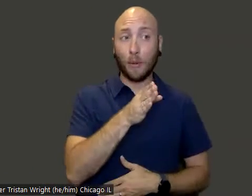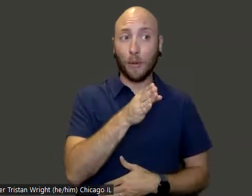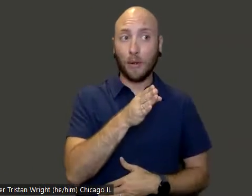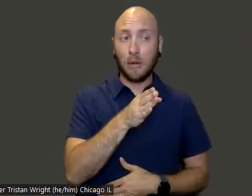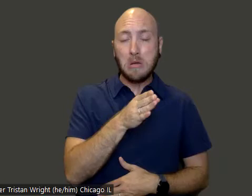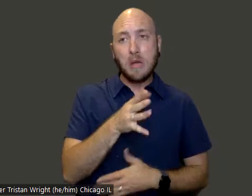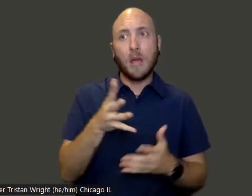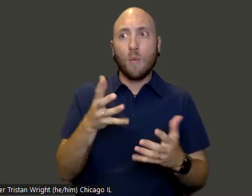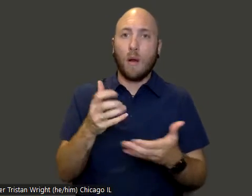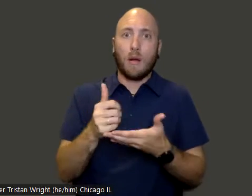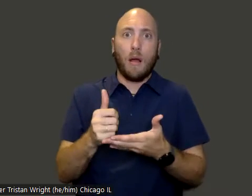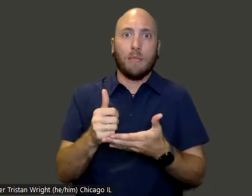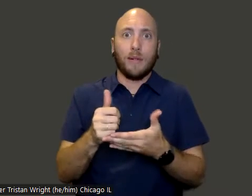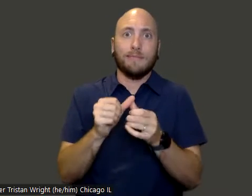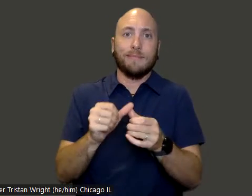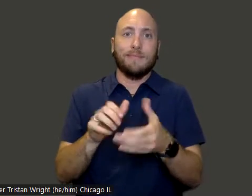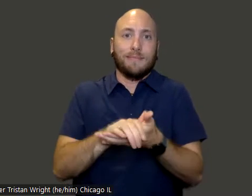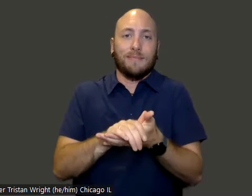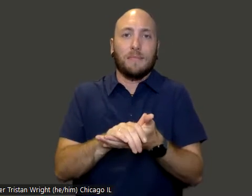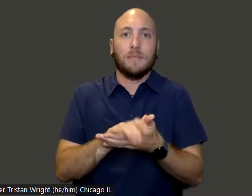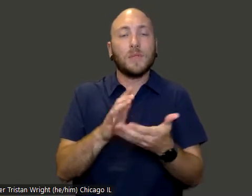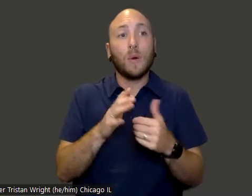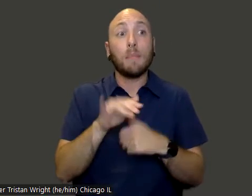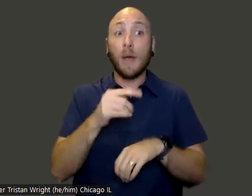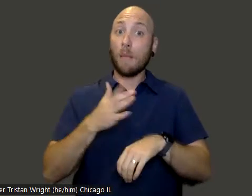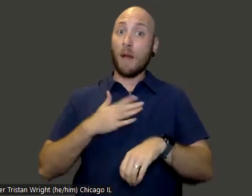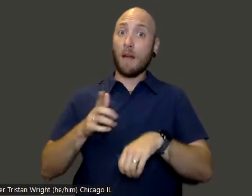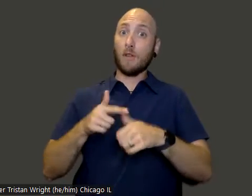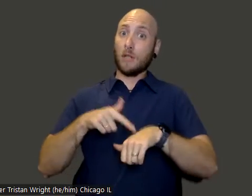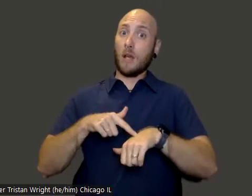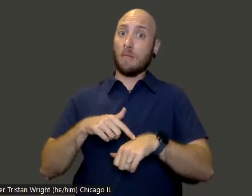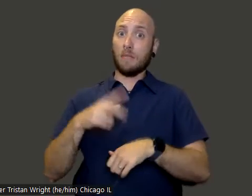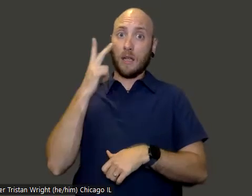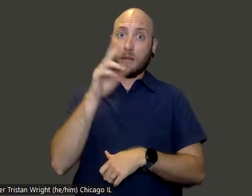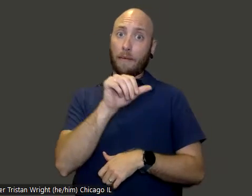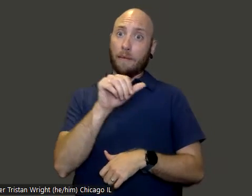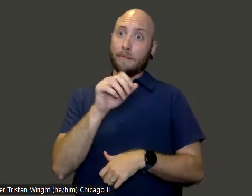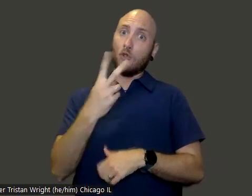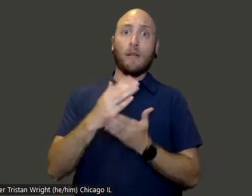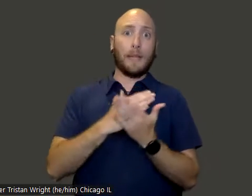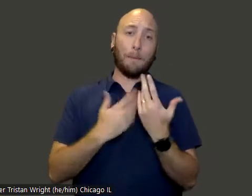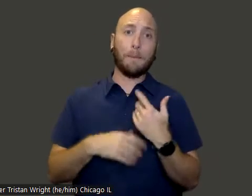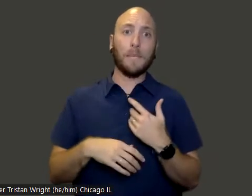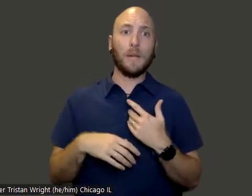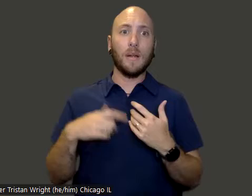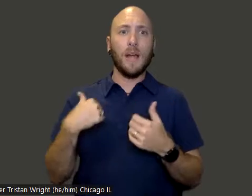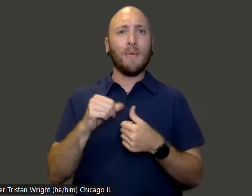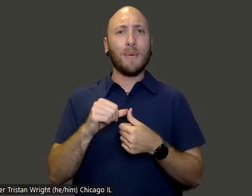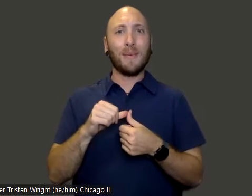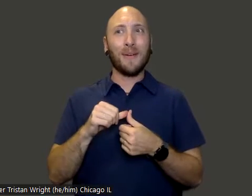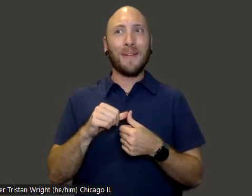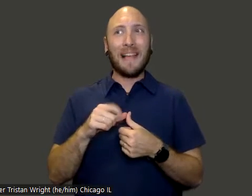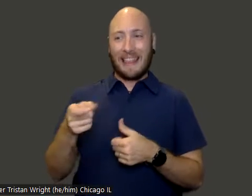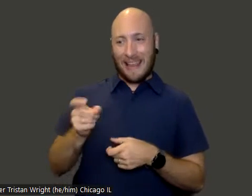first meeting, my first 12-step meeting. I didn't know what they talked about. All I know is I got a little white book and a little white keychain.